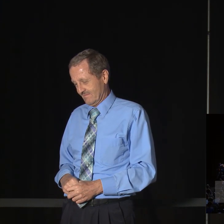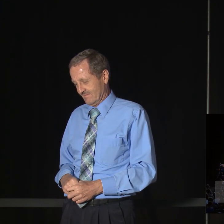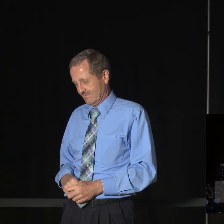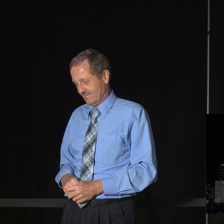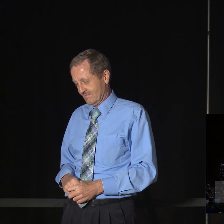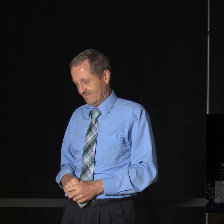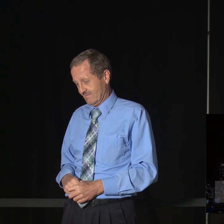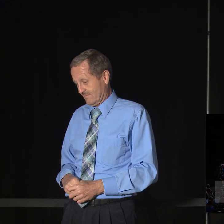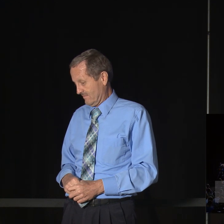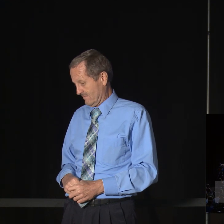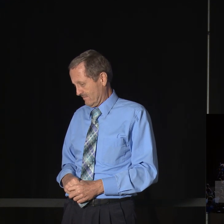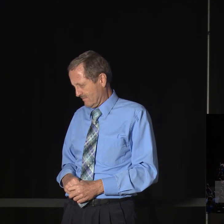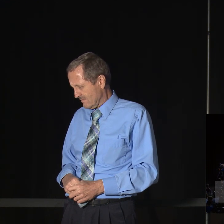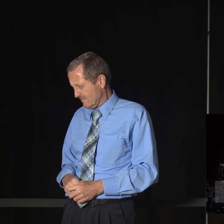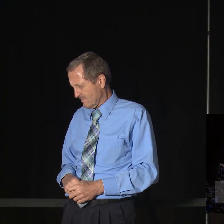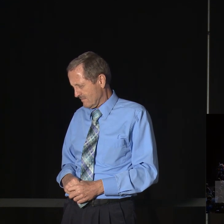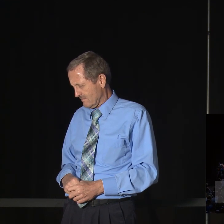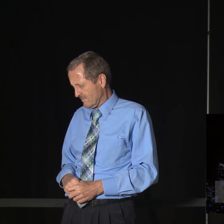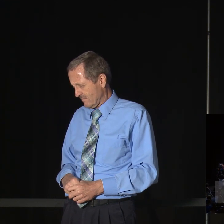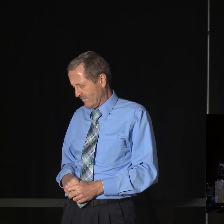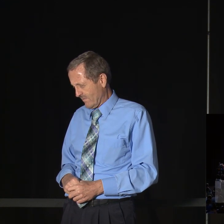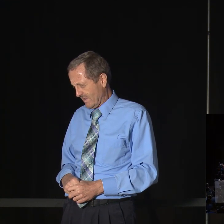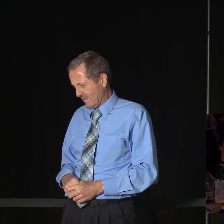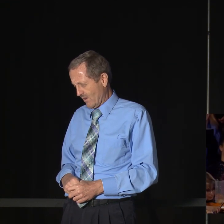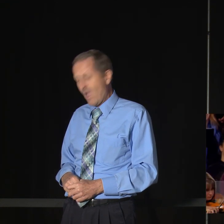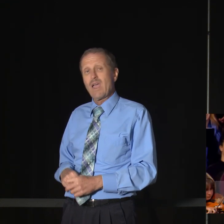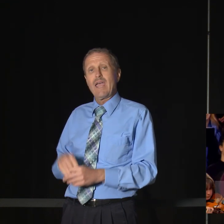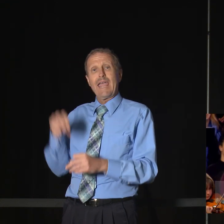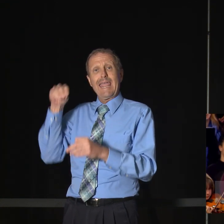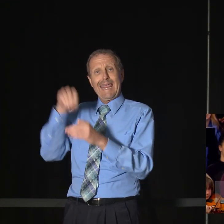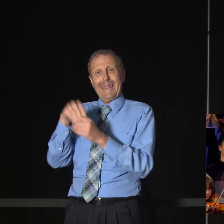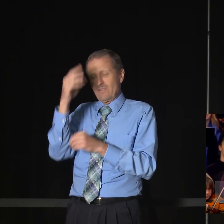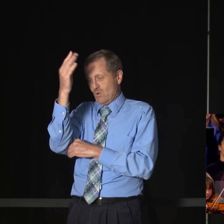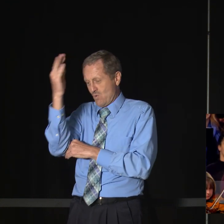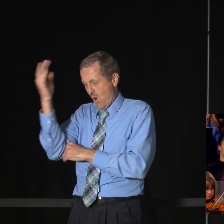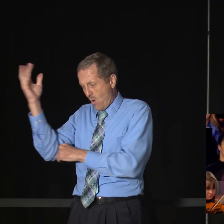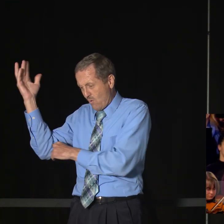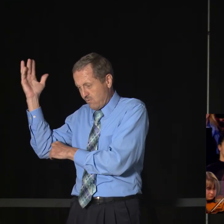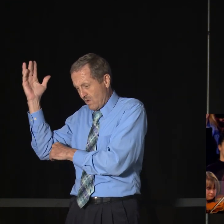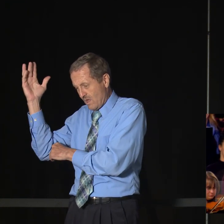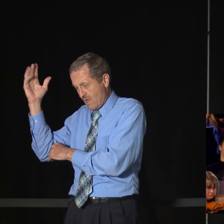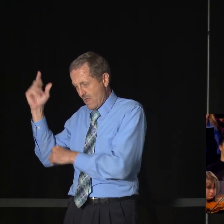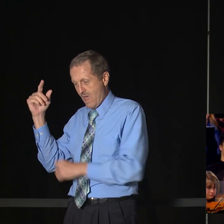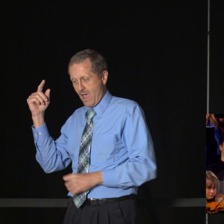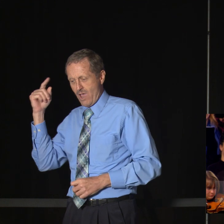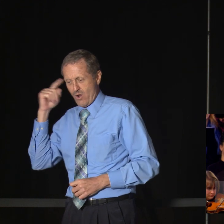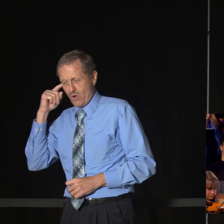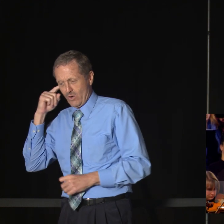the grove. I heard him say,